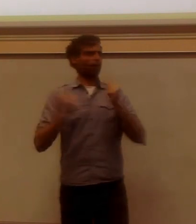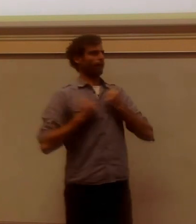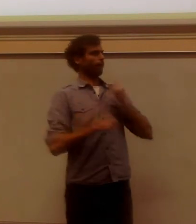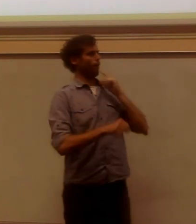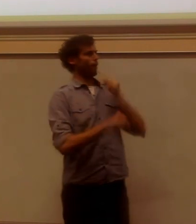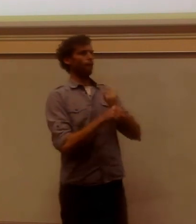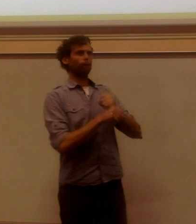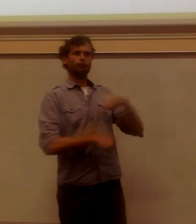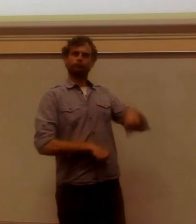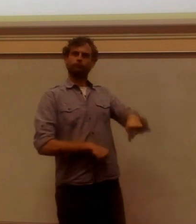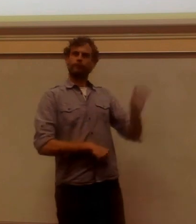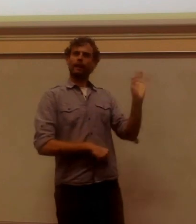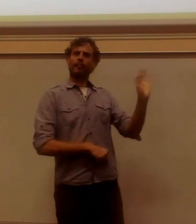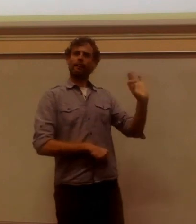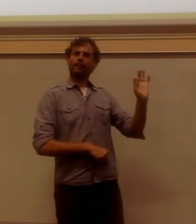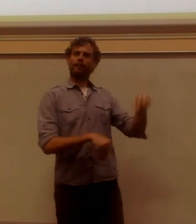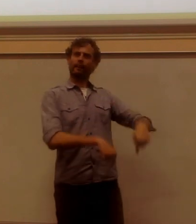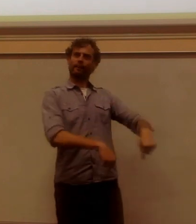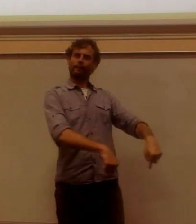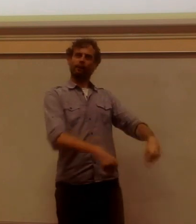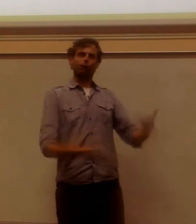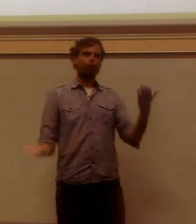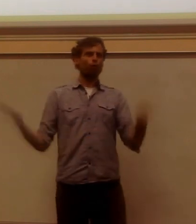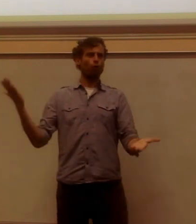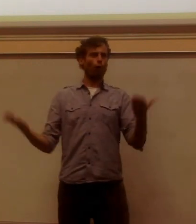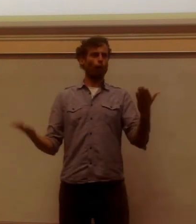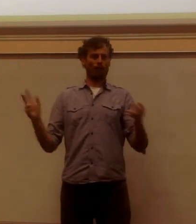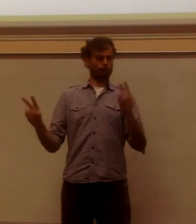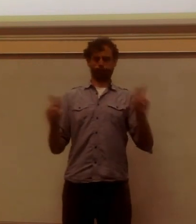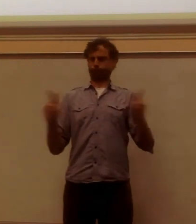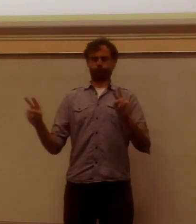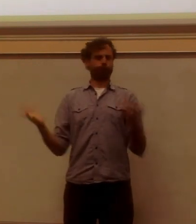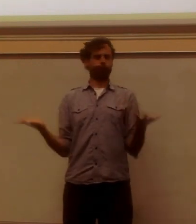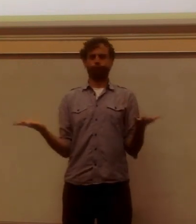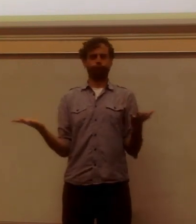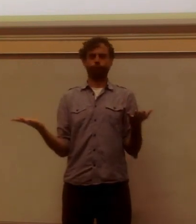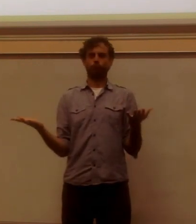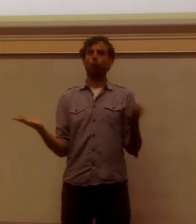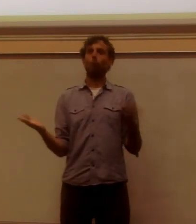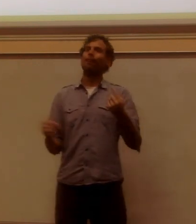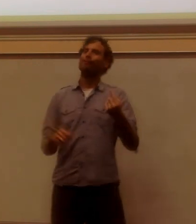But in contrast to that, they felt it was kind of ironic if a service was established at the